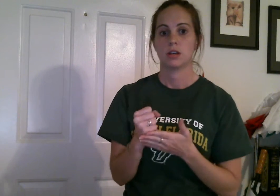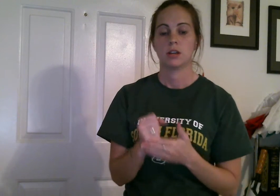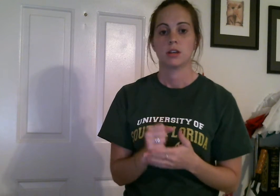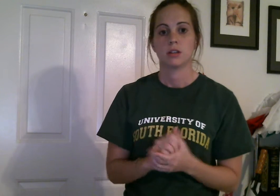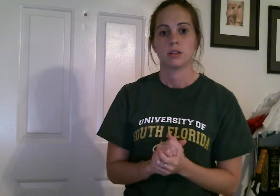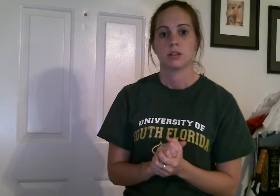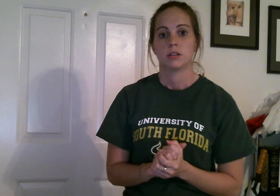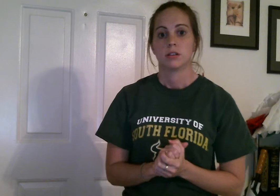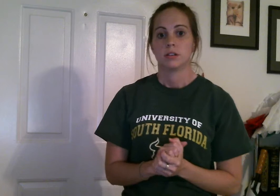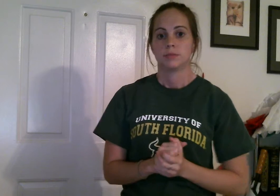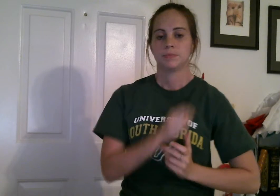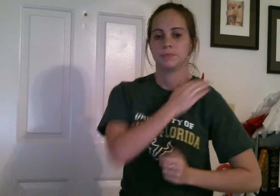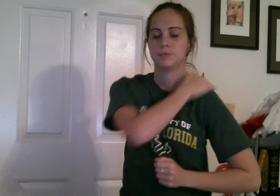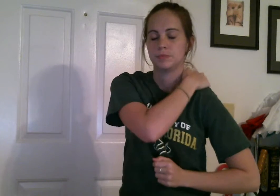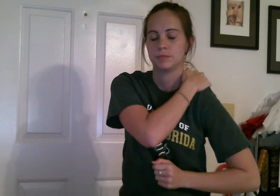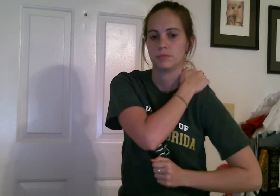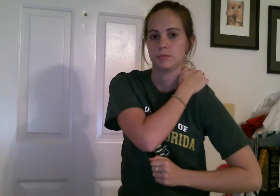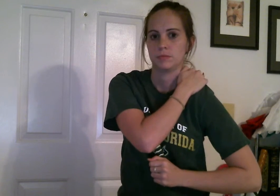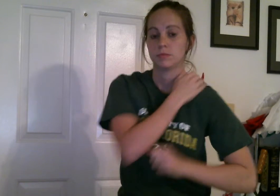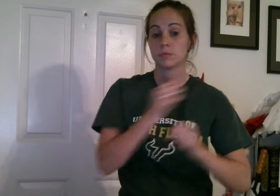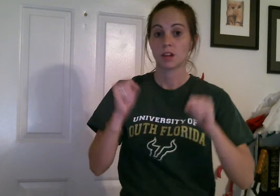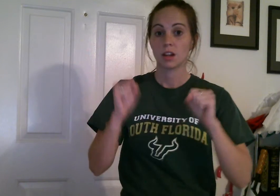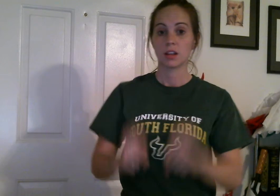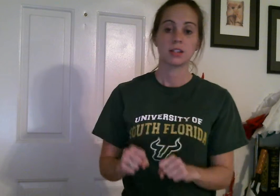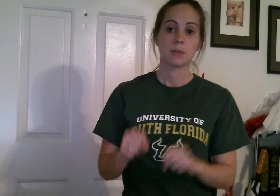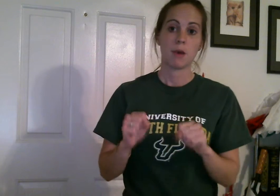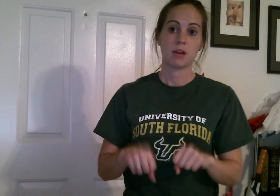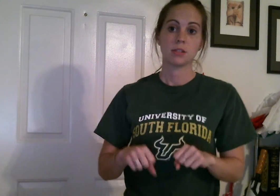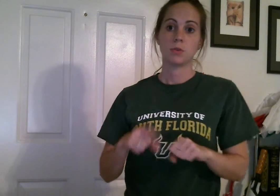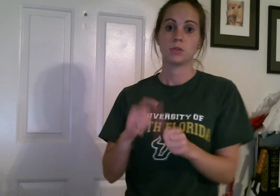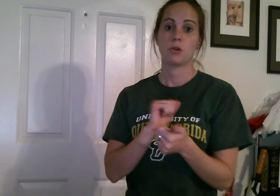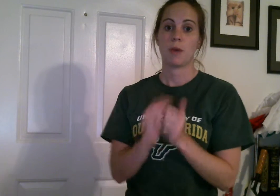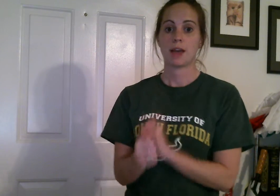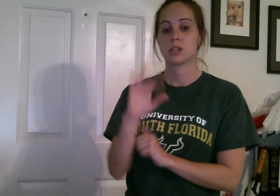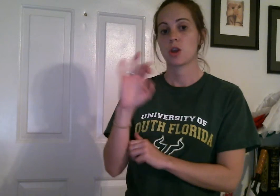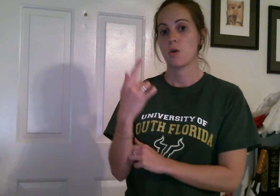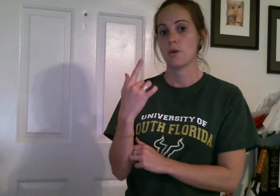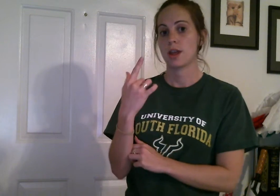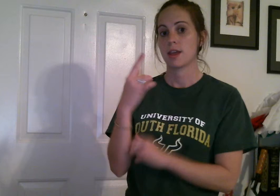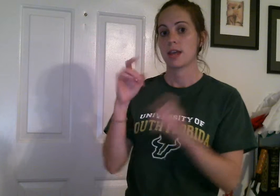Is it possible to pass the coding exam without experience?